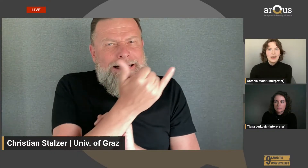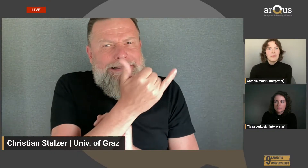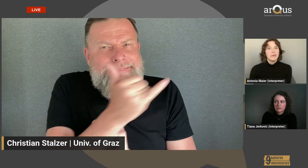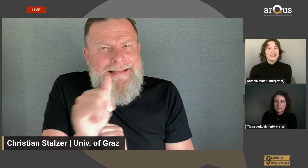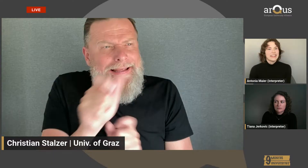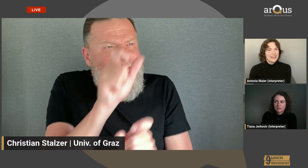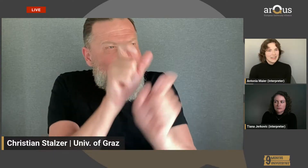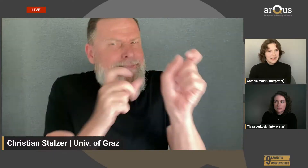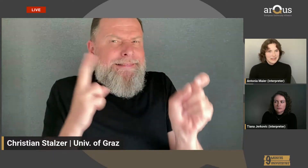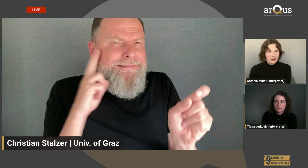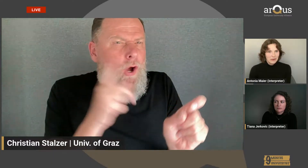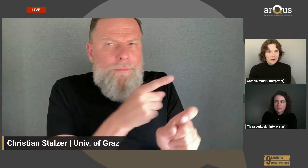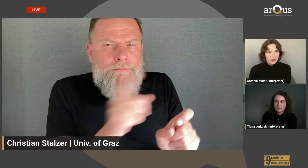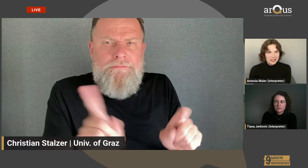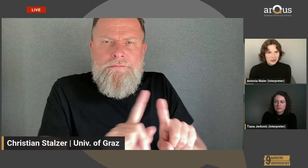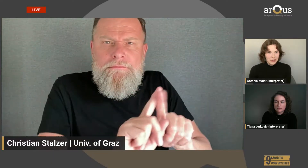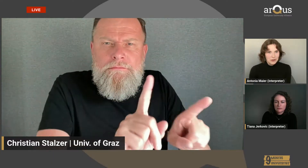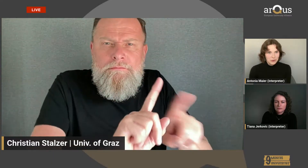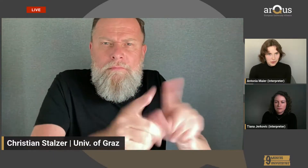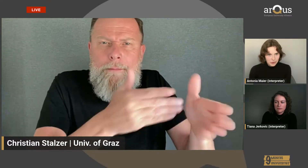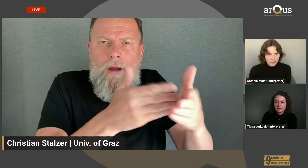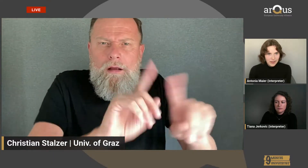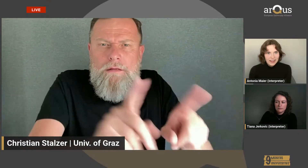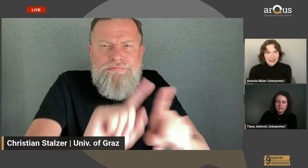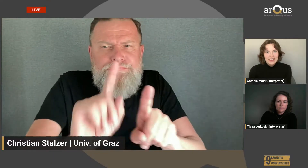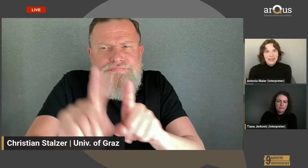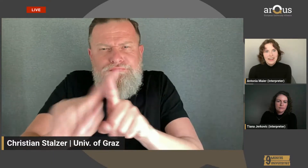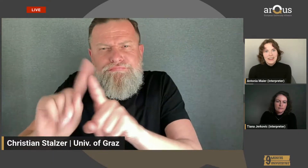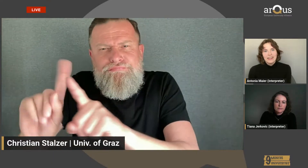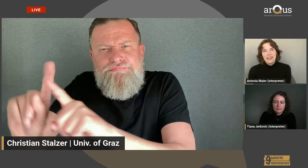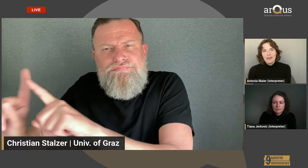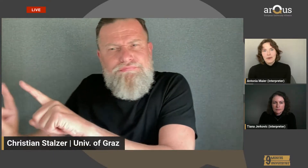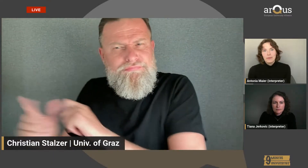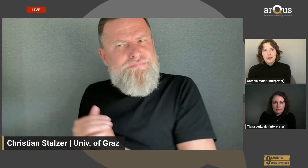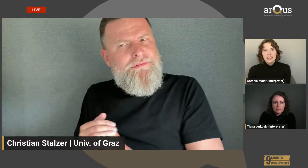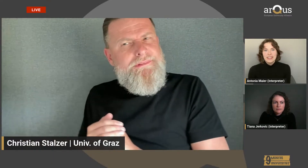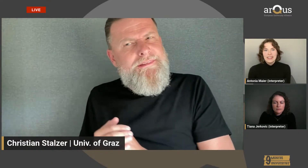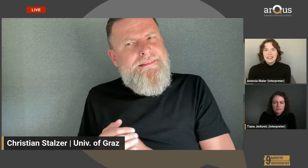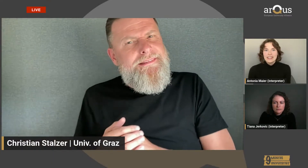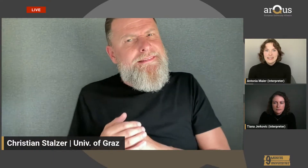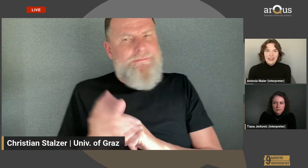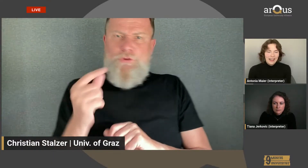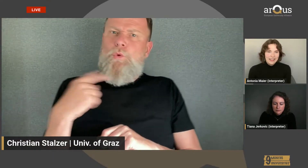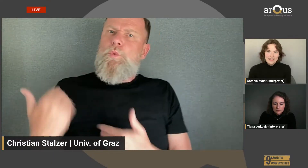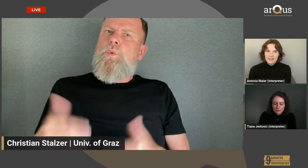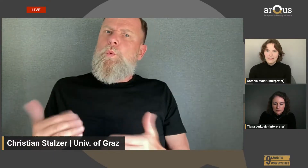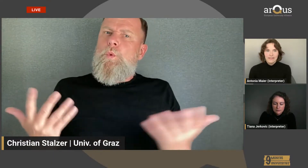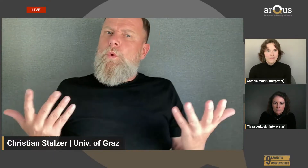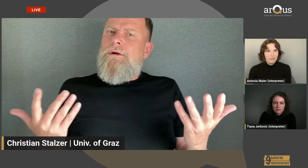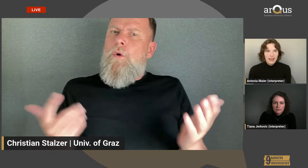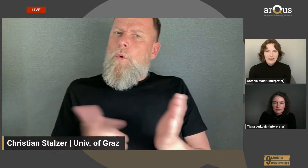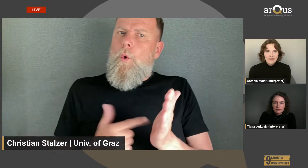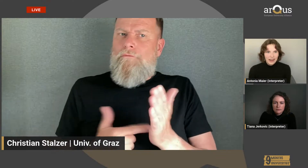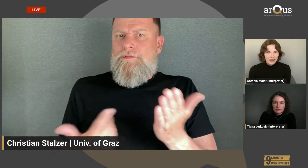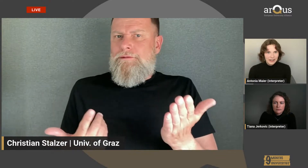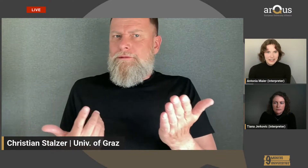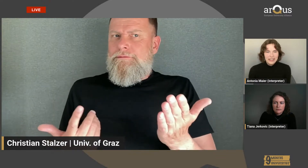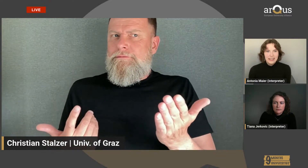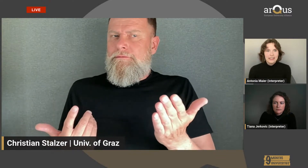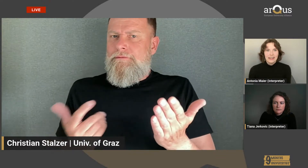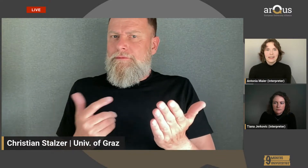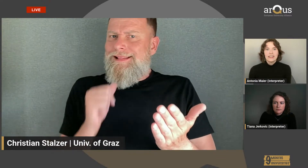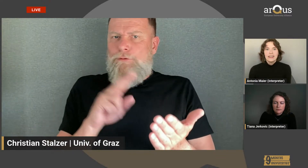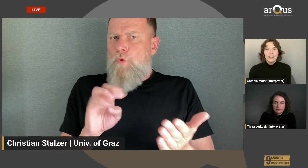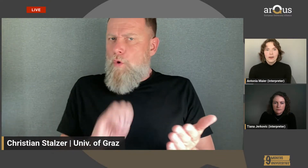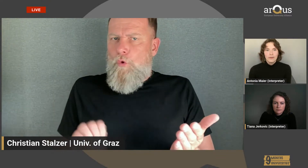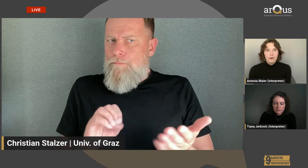person, but that is of course not true. The deaf community has many